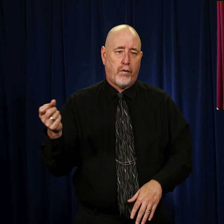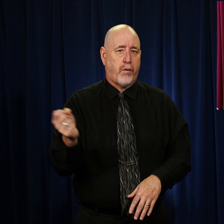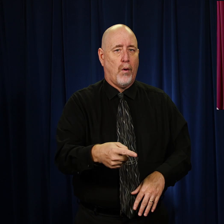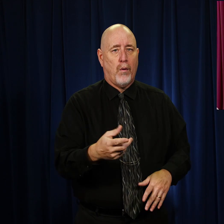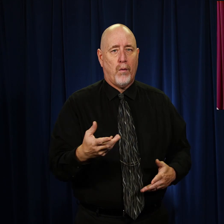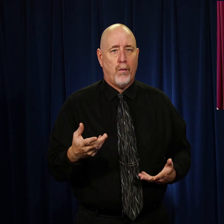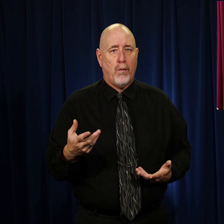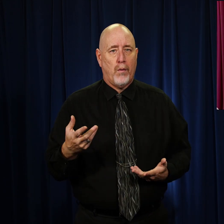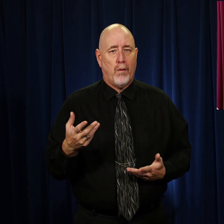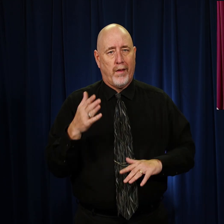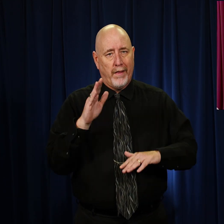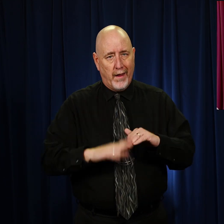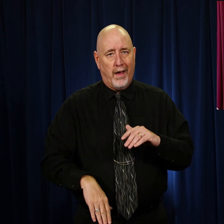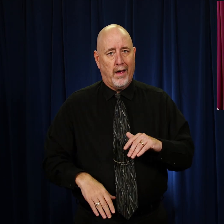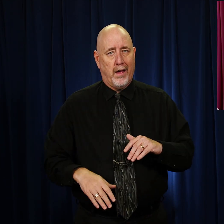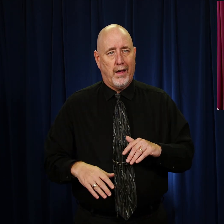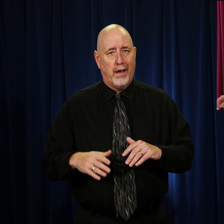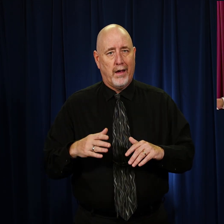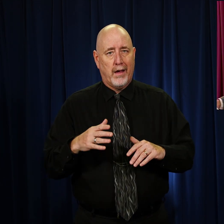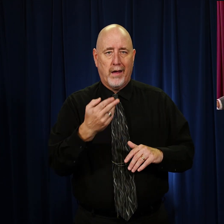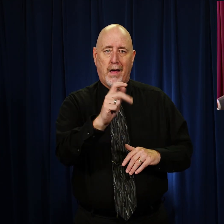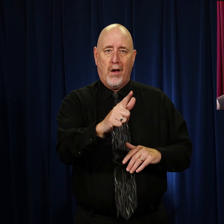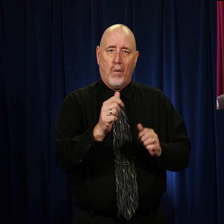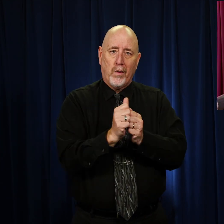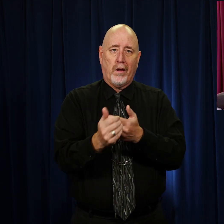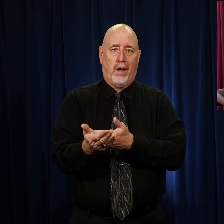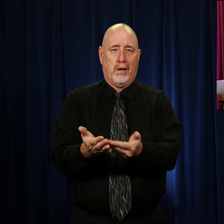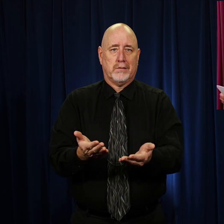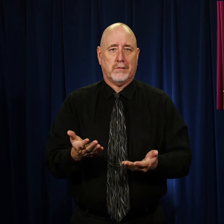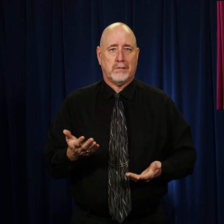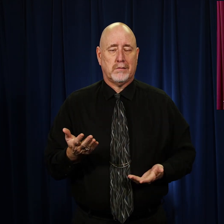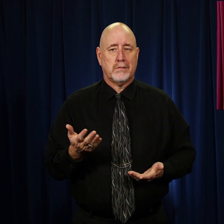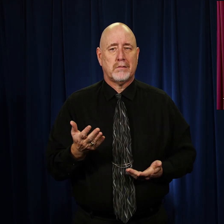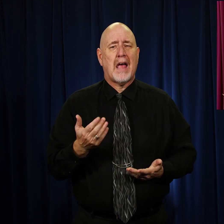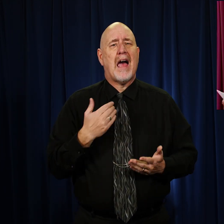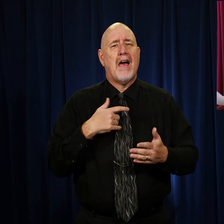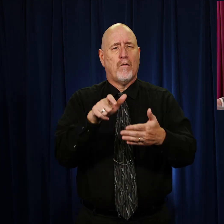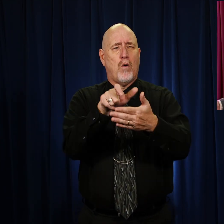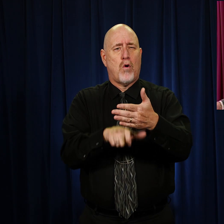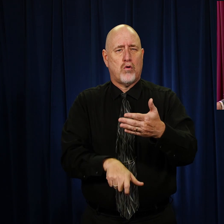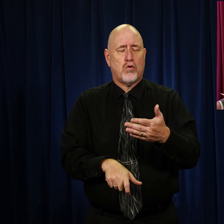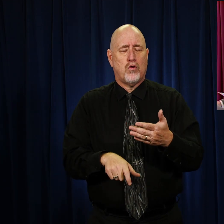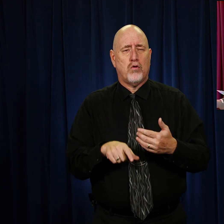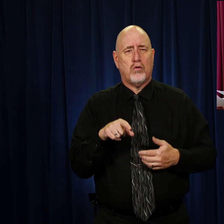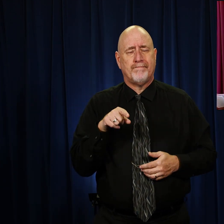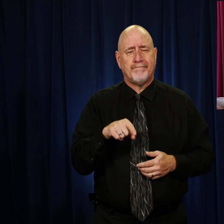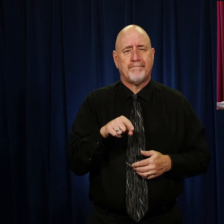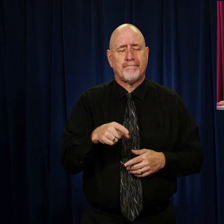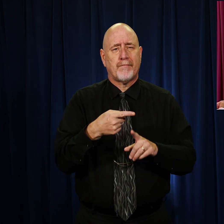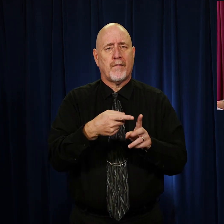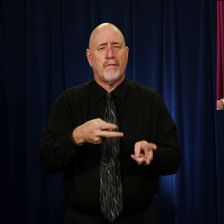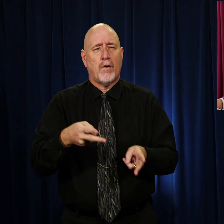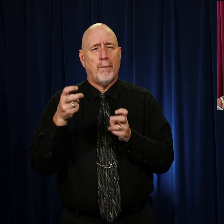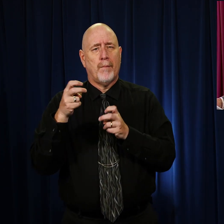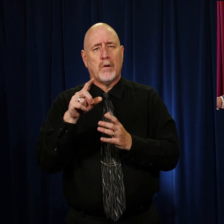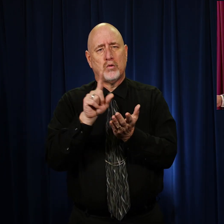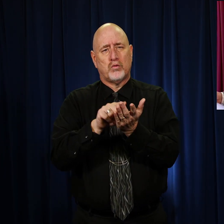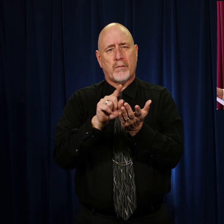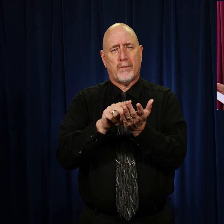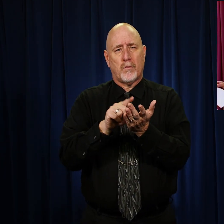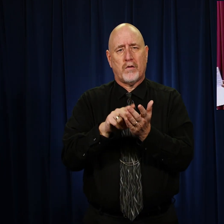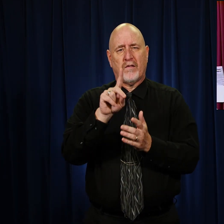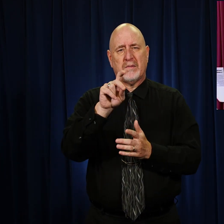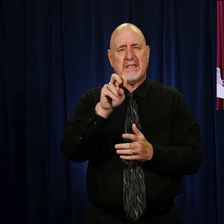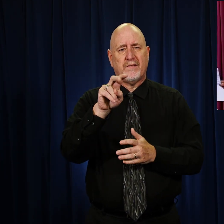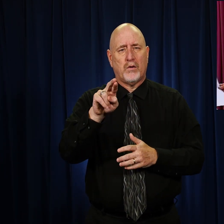from your body rather than to go into hell. I have an article here that comes from a newspaper out